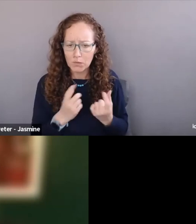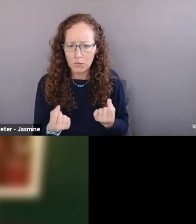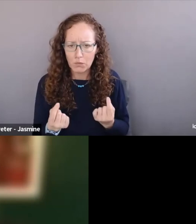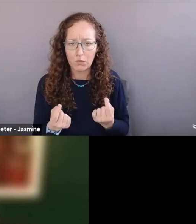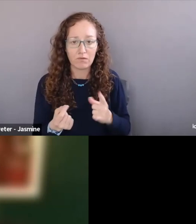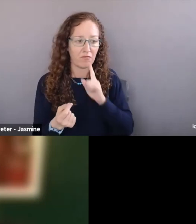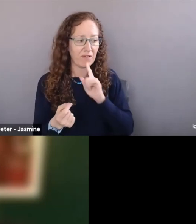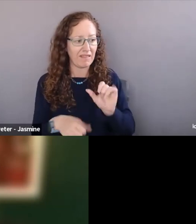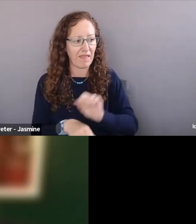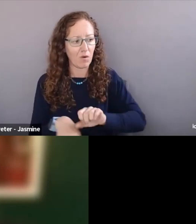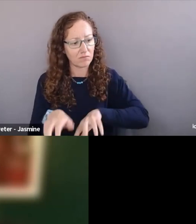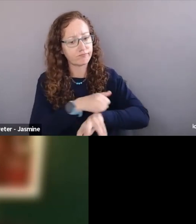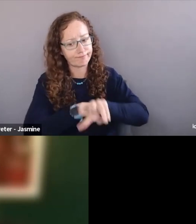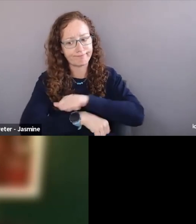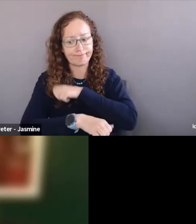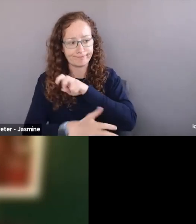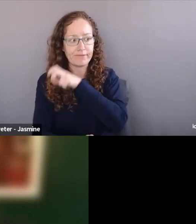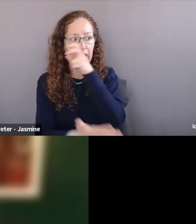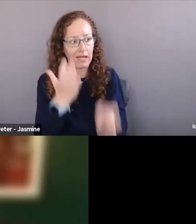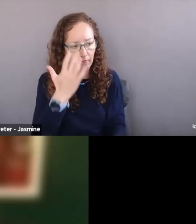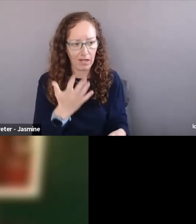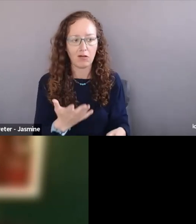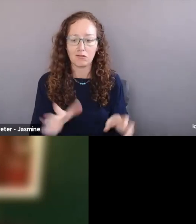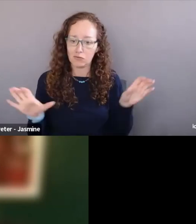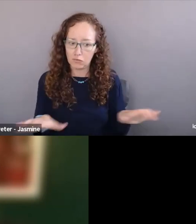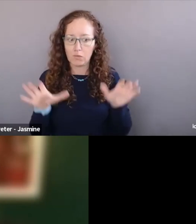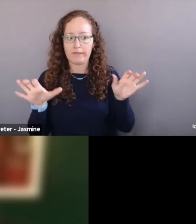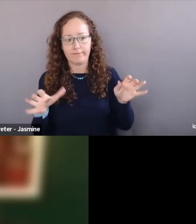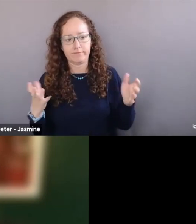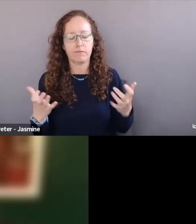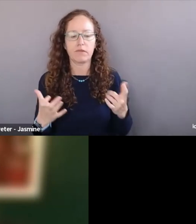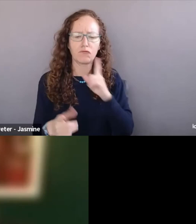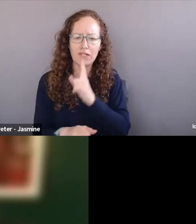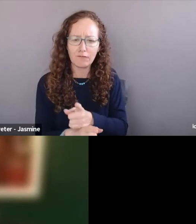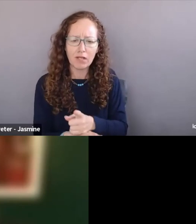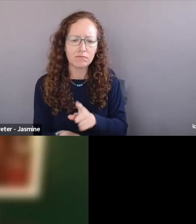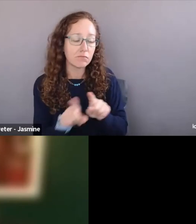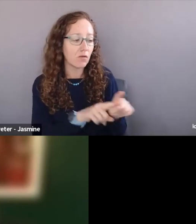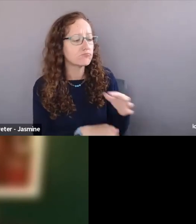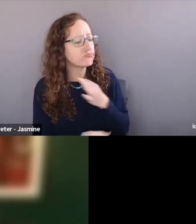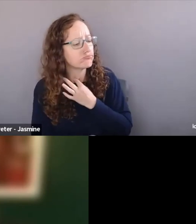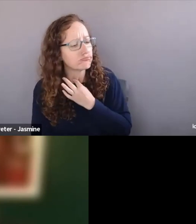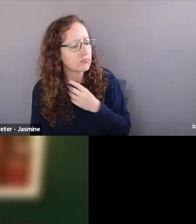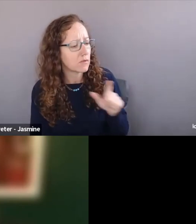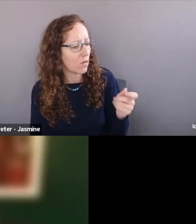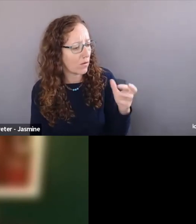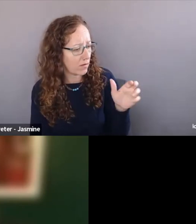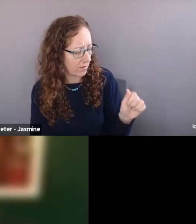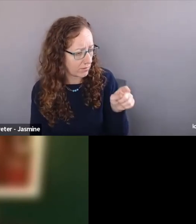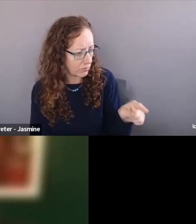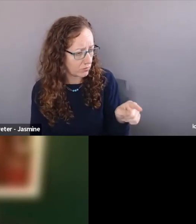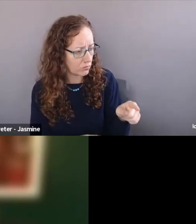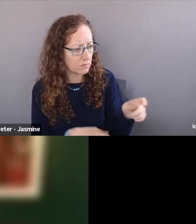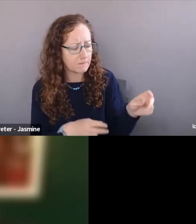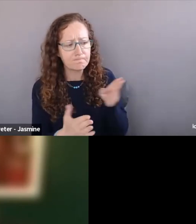work. I think that's right. I'm curious also, Laura, as a woman leader, you are navigating and